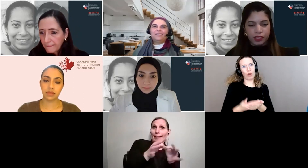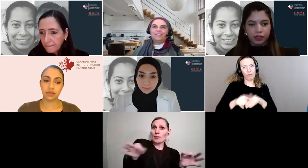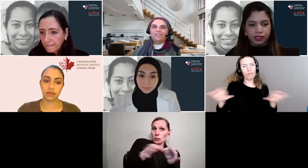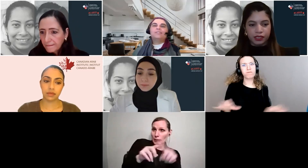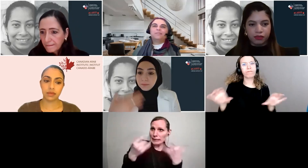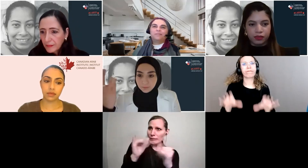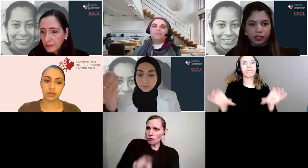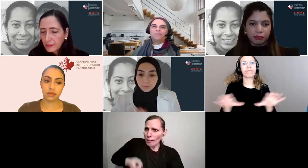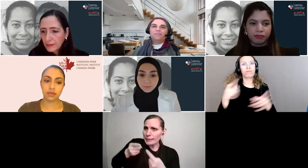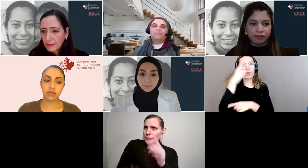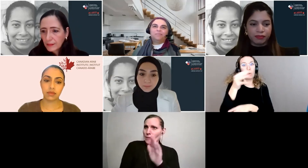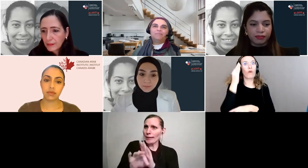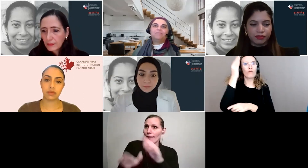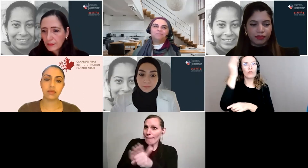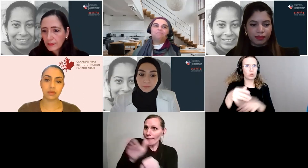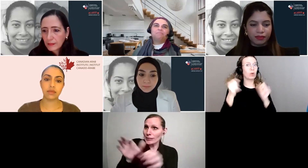a possibility in the future.